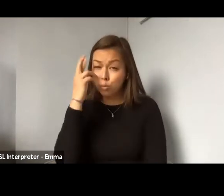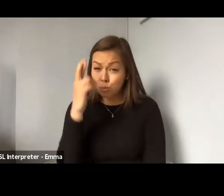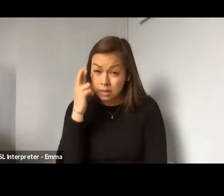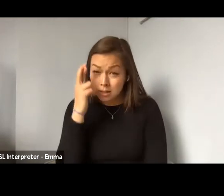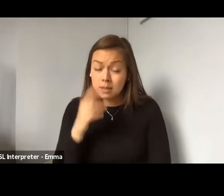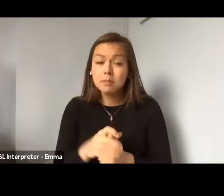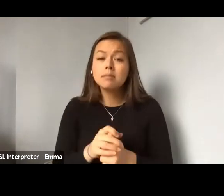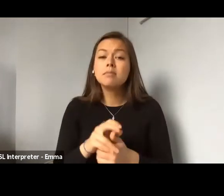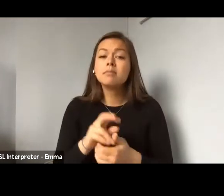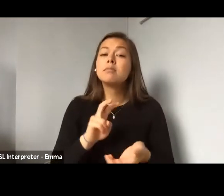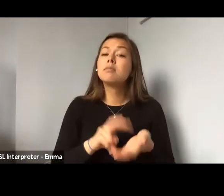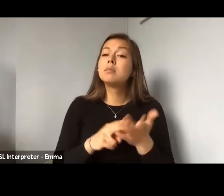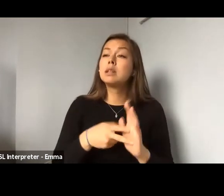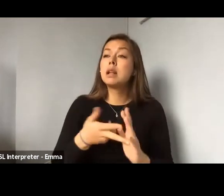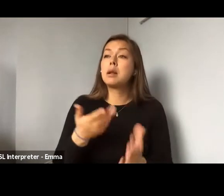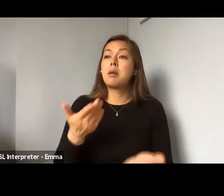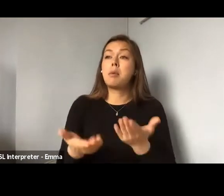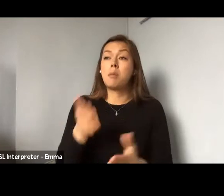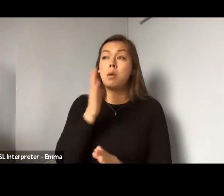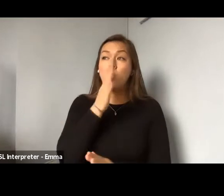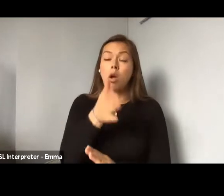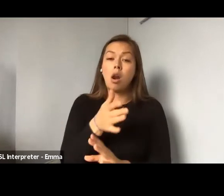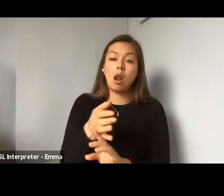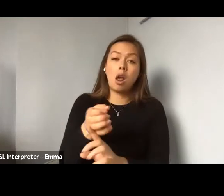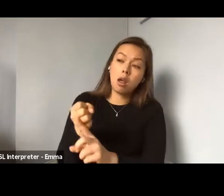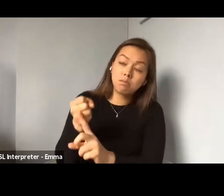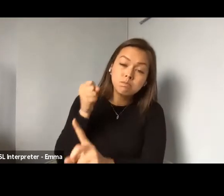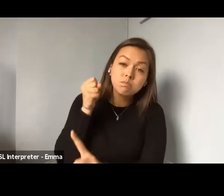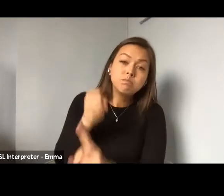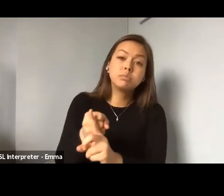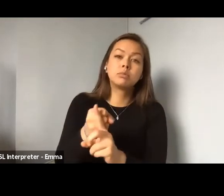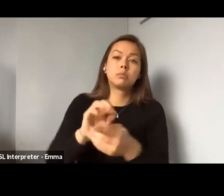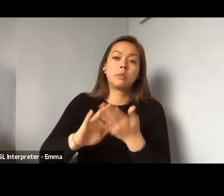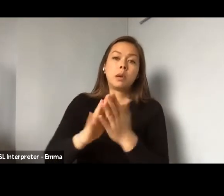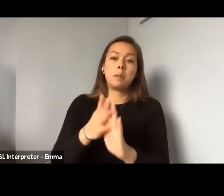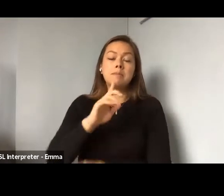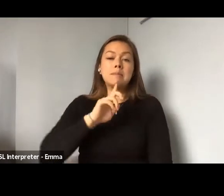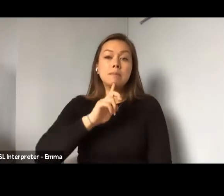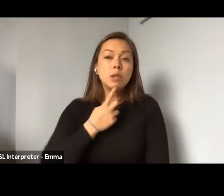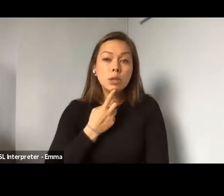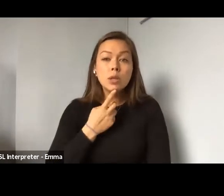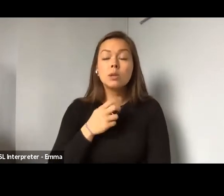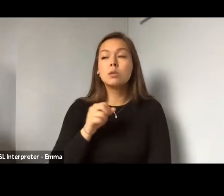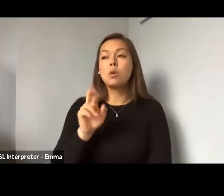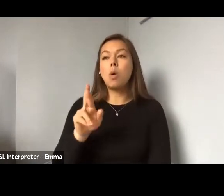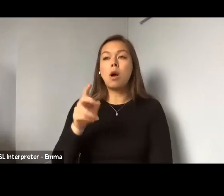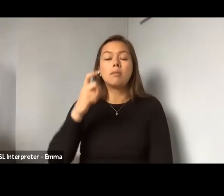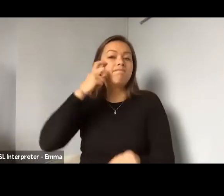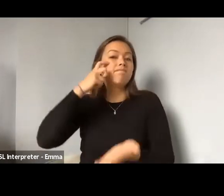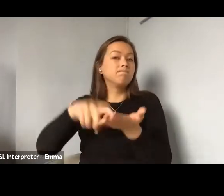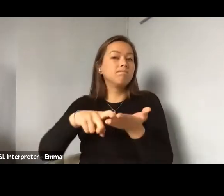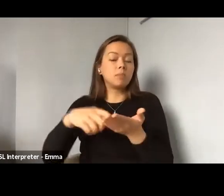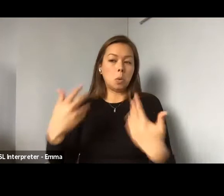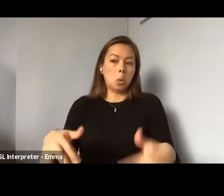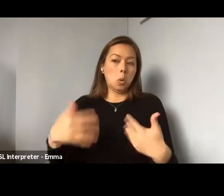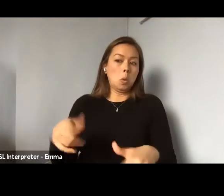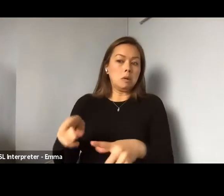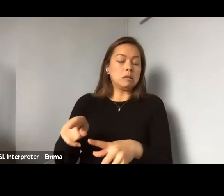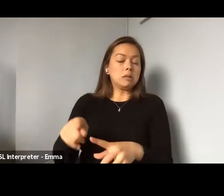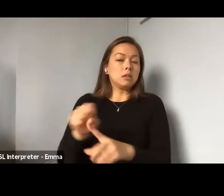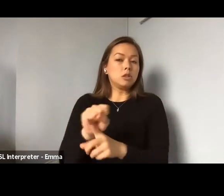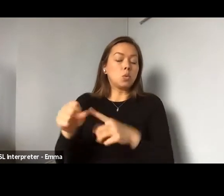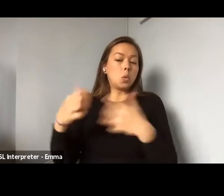serious or acknowledge too much of what the youth has gone through to speak to someone in an official position of authority such as that. However, it is